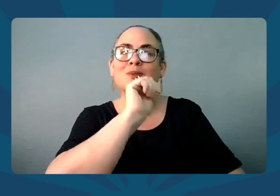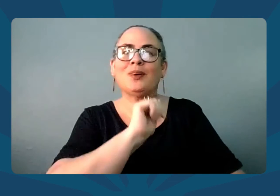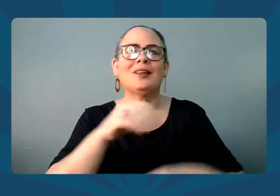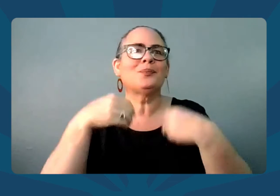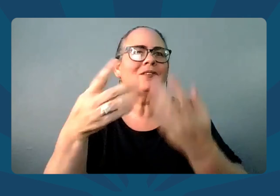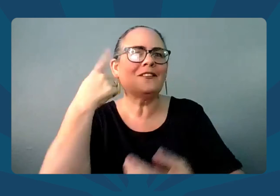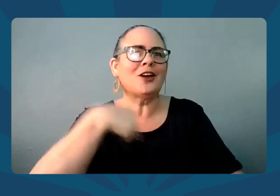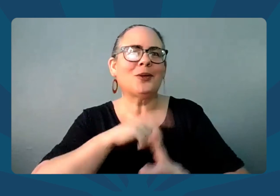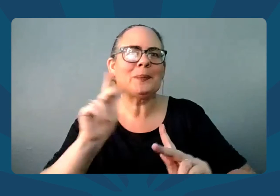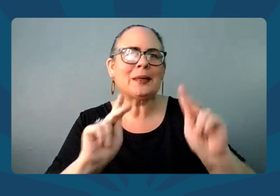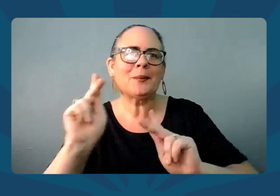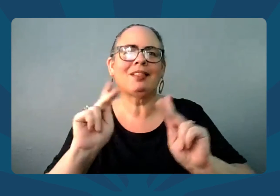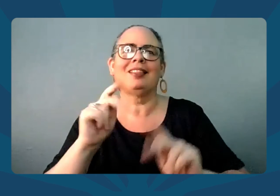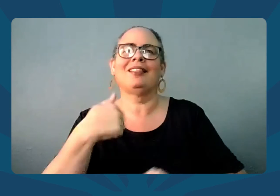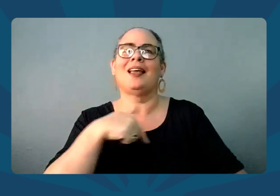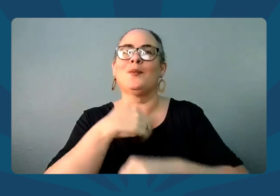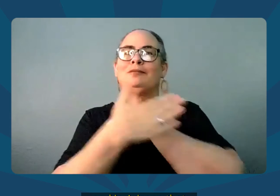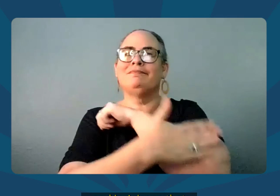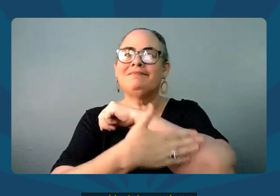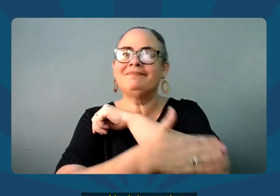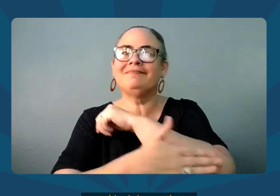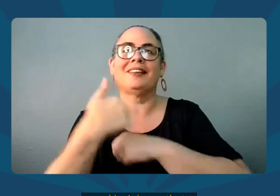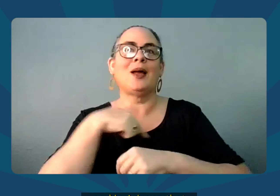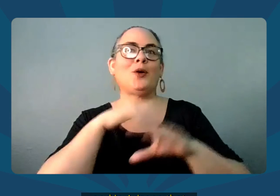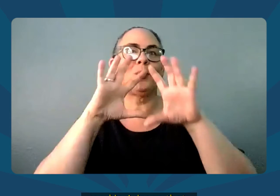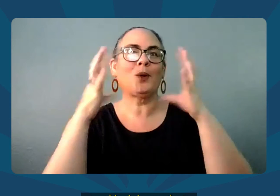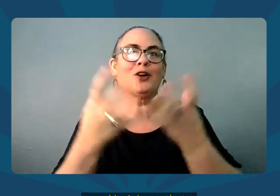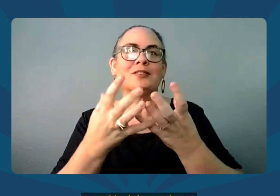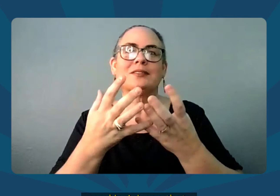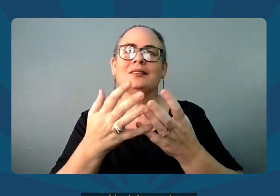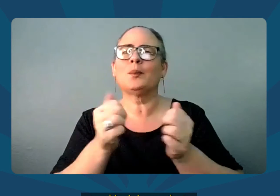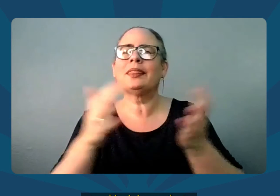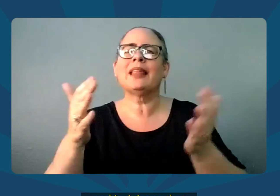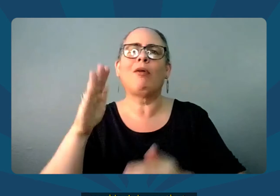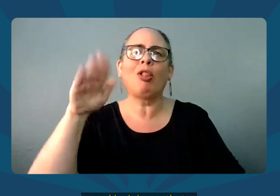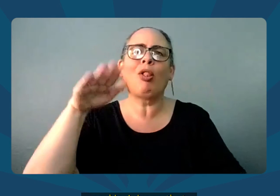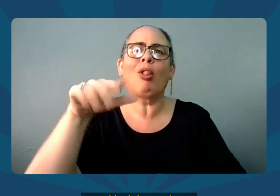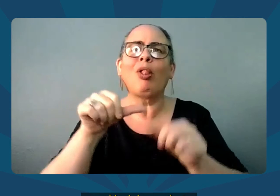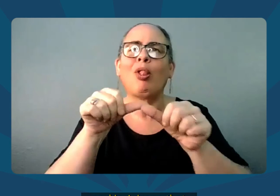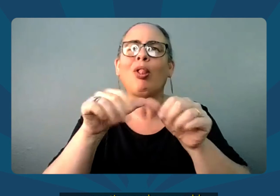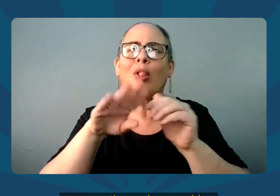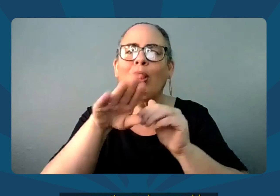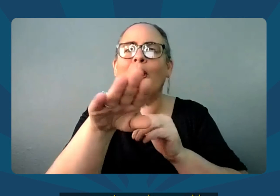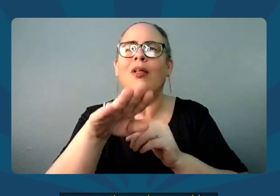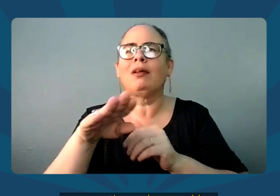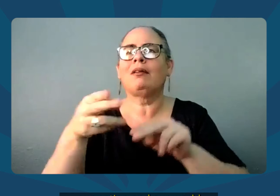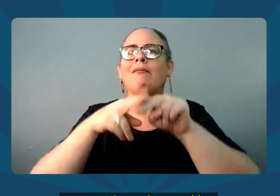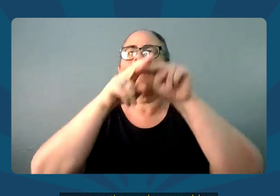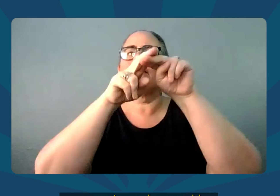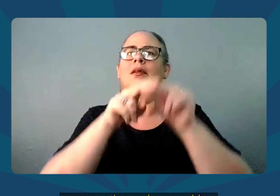And we make products here in America and in Arizona that provide for our people, our